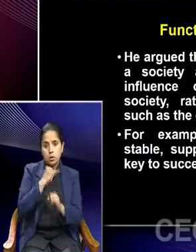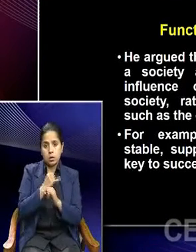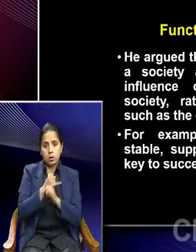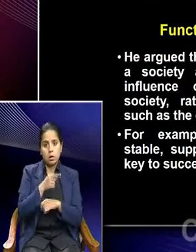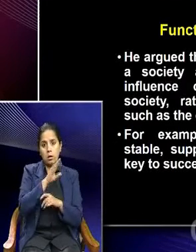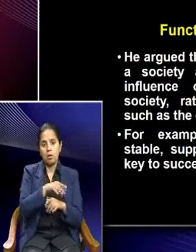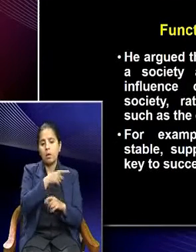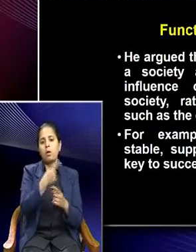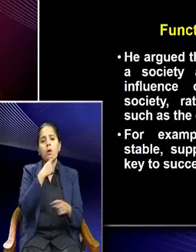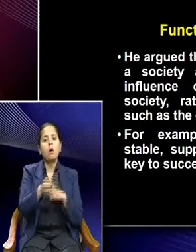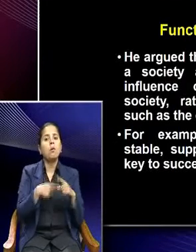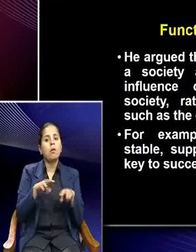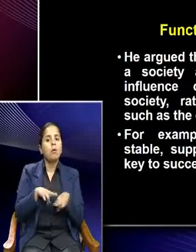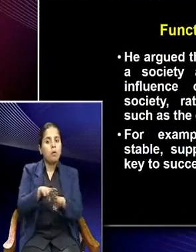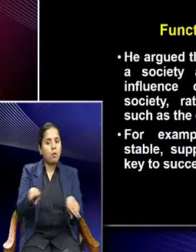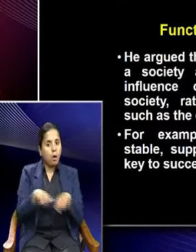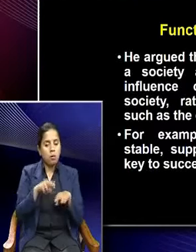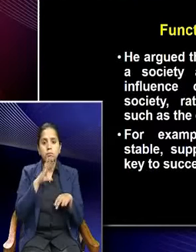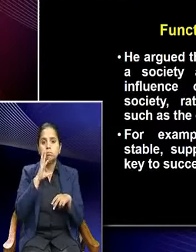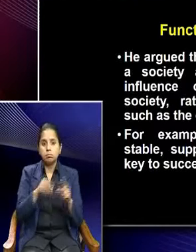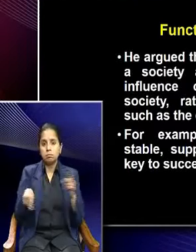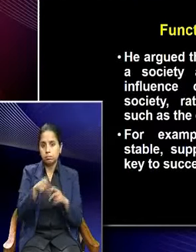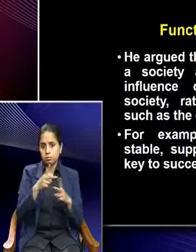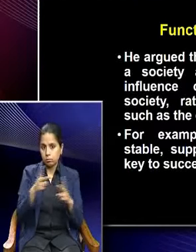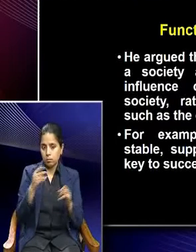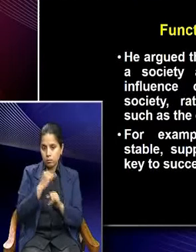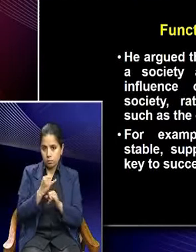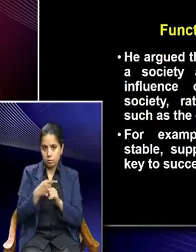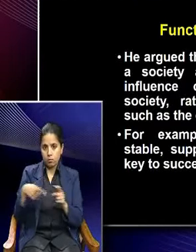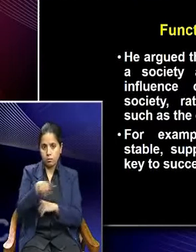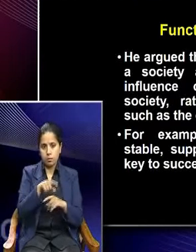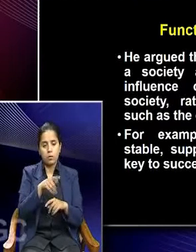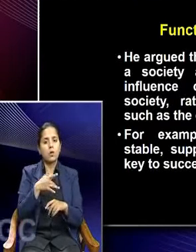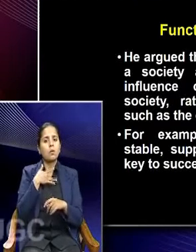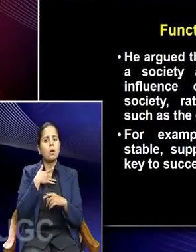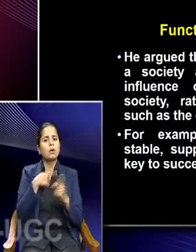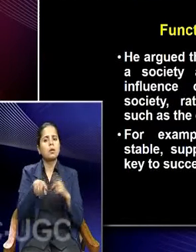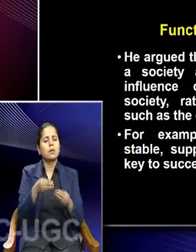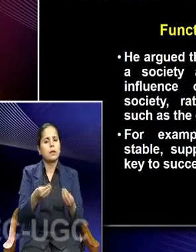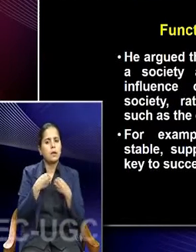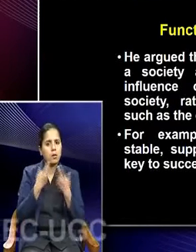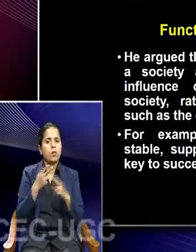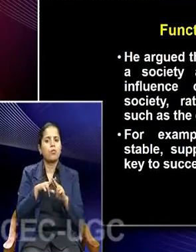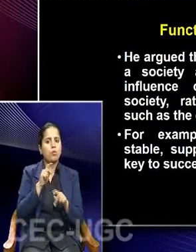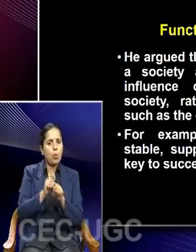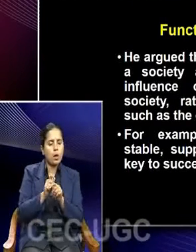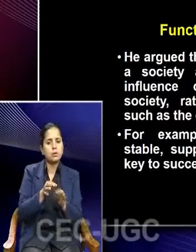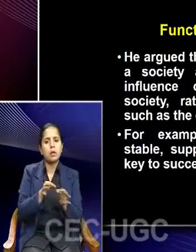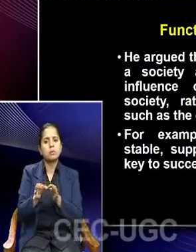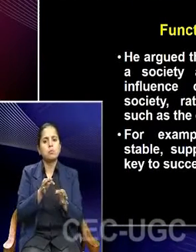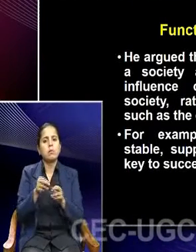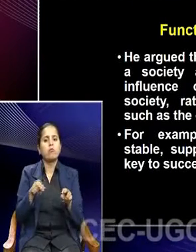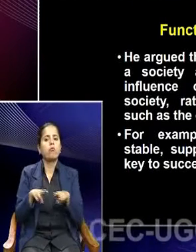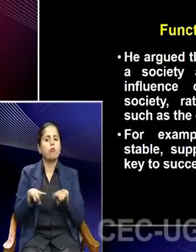he talks about the family as an institution, and he gives the functional explanation of